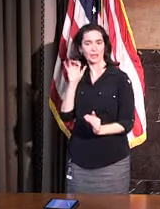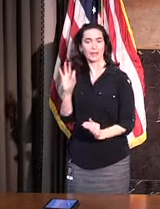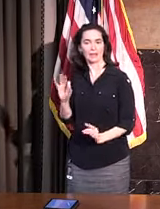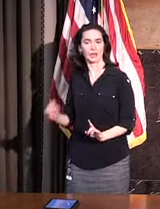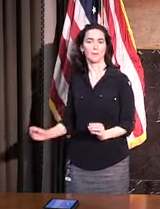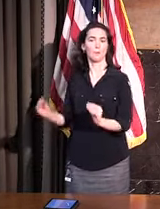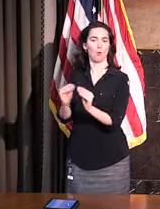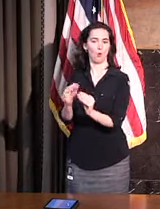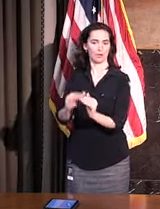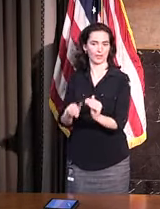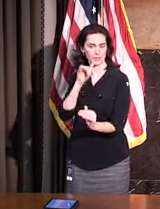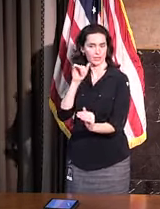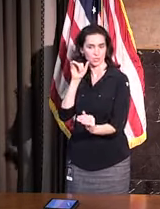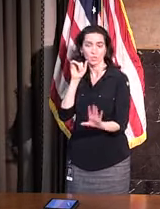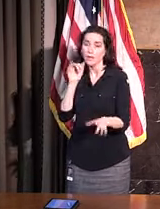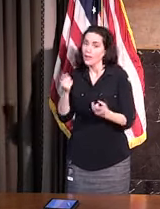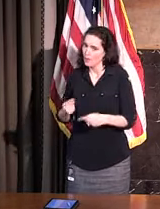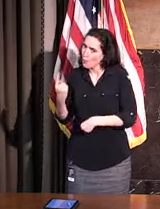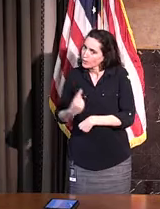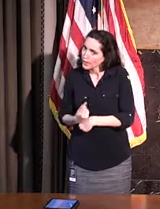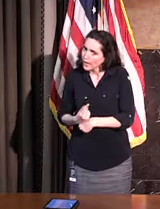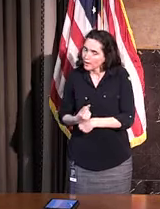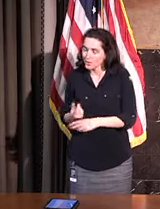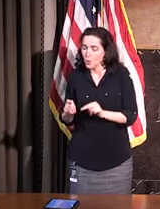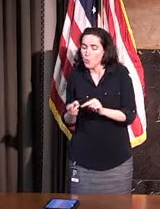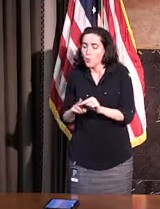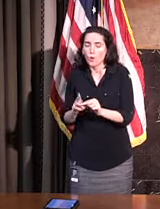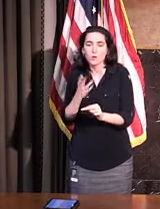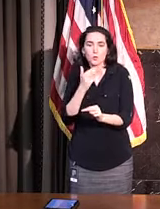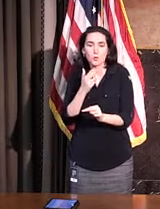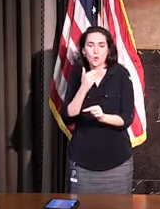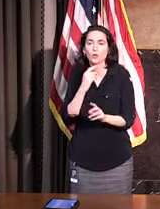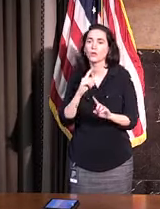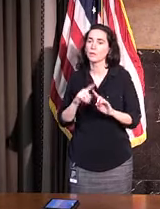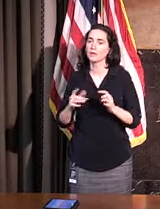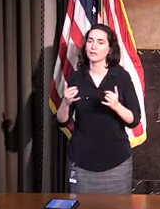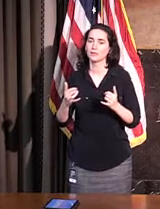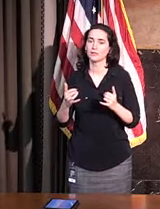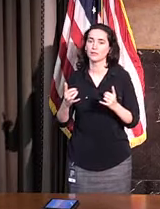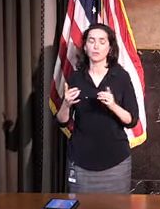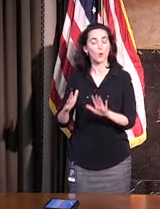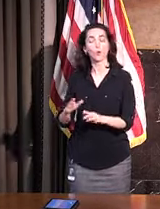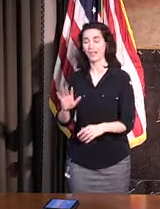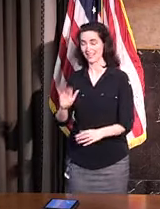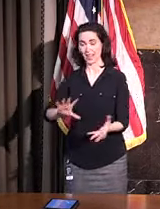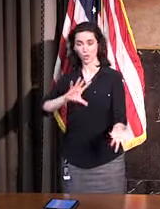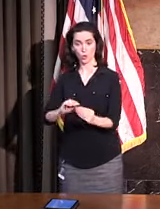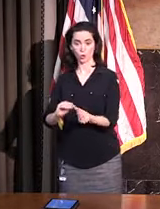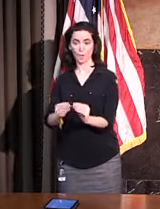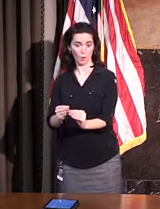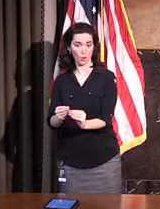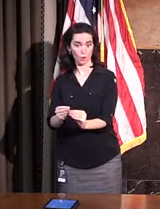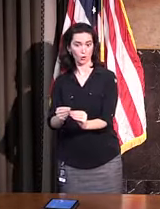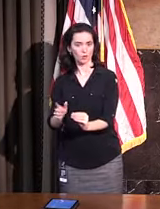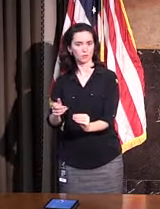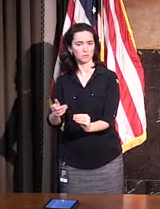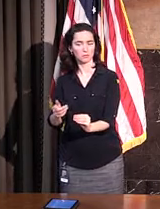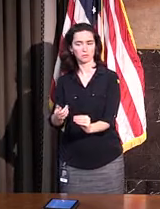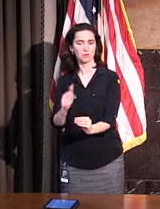And while it's only one day and it's a smaller number than we've seen before, that's the largest daily increase in quite some time.